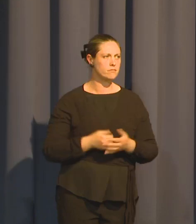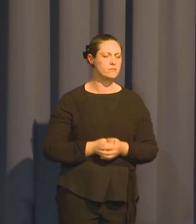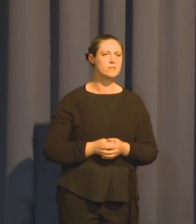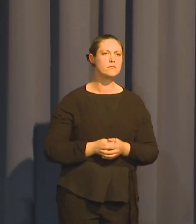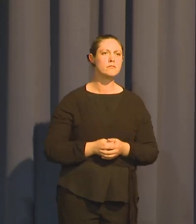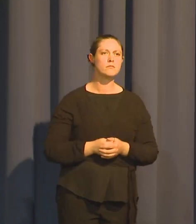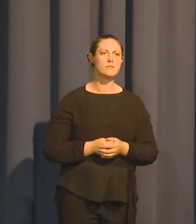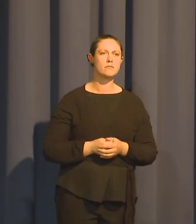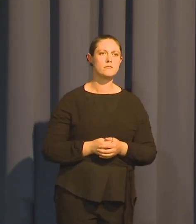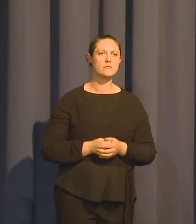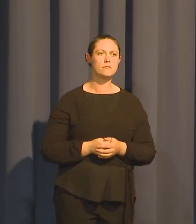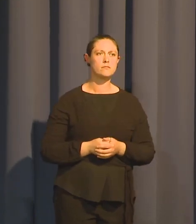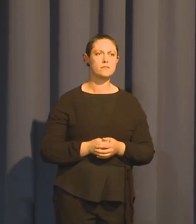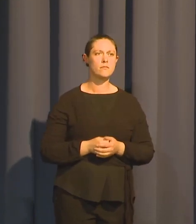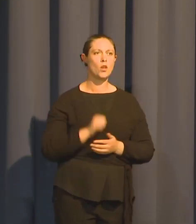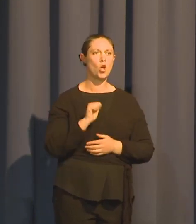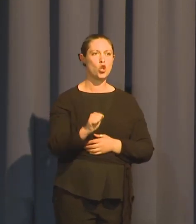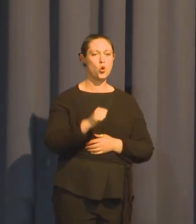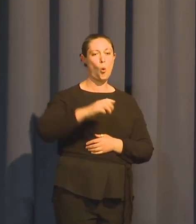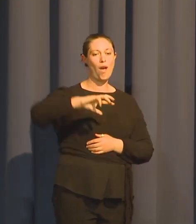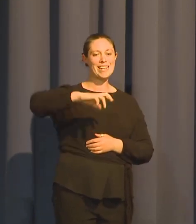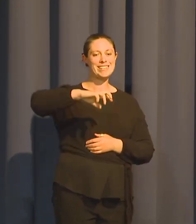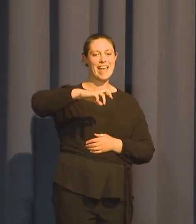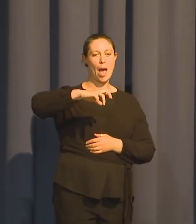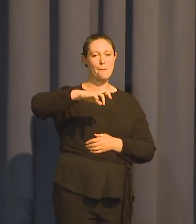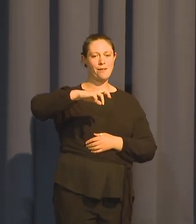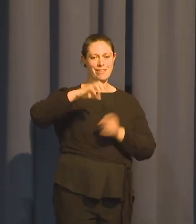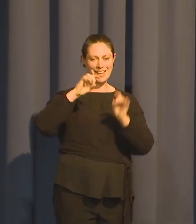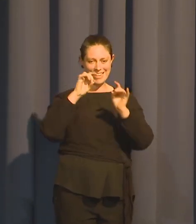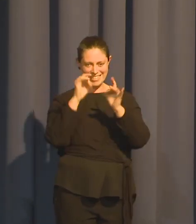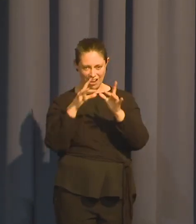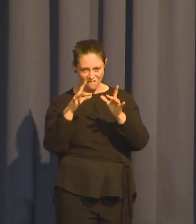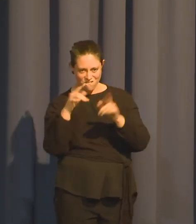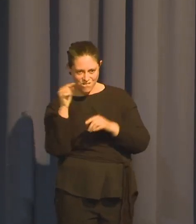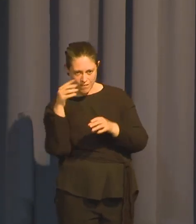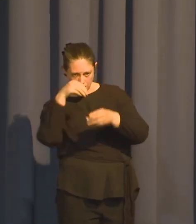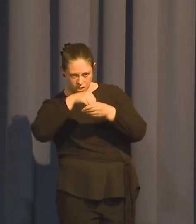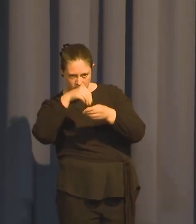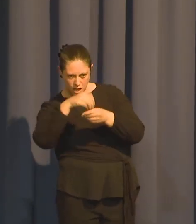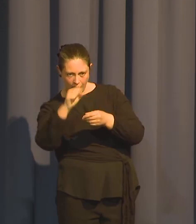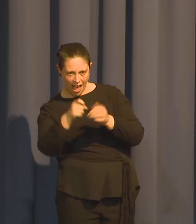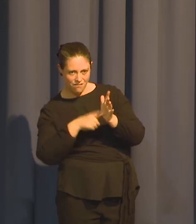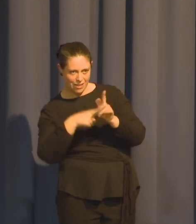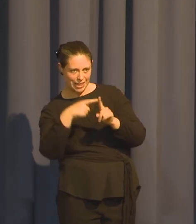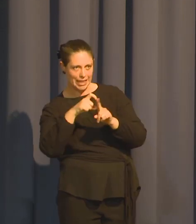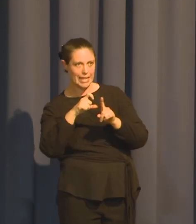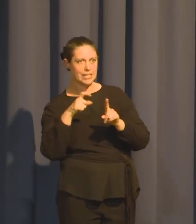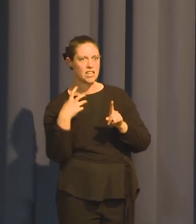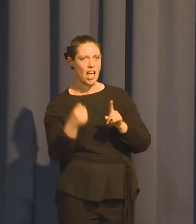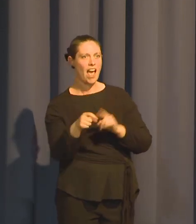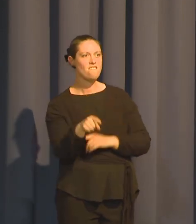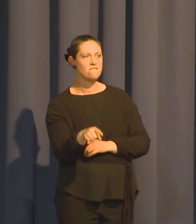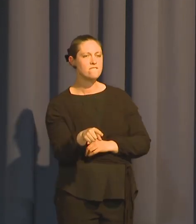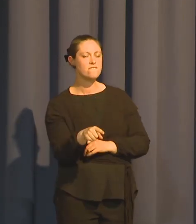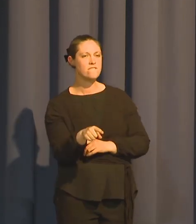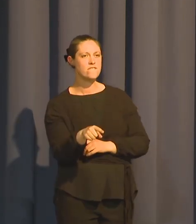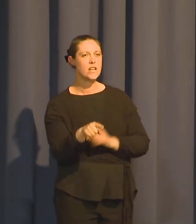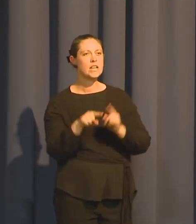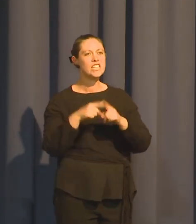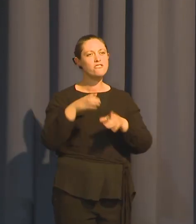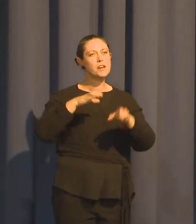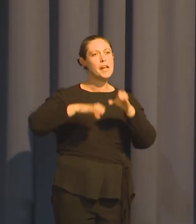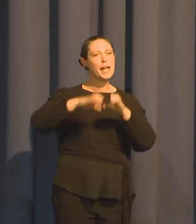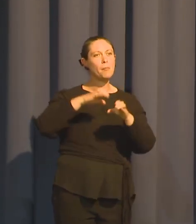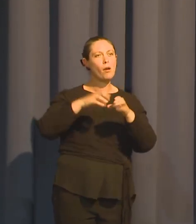typically it is common that your tap fittings have a level of lead in them, and different chemical properties or